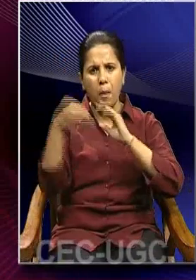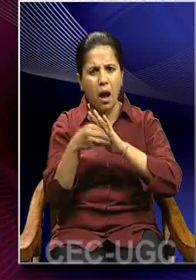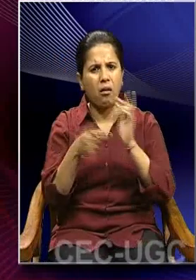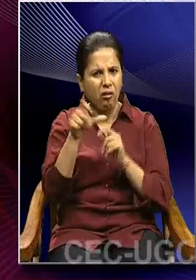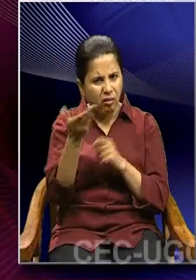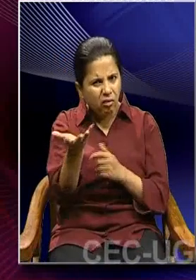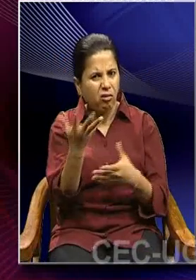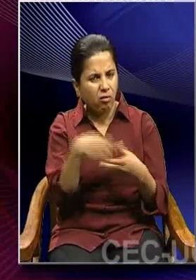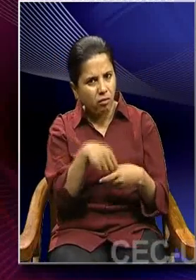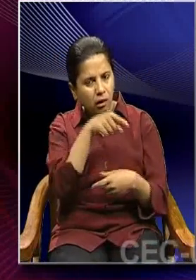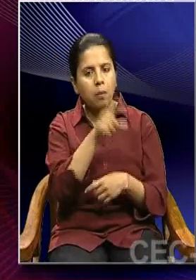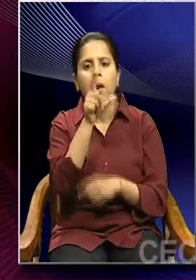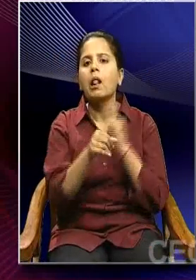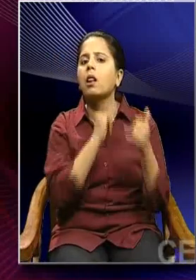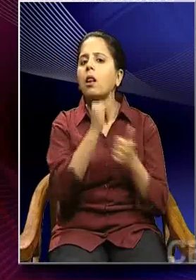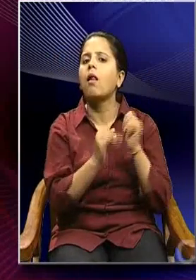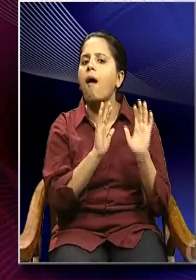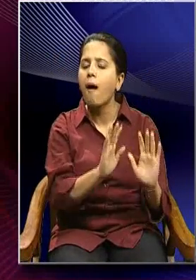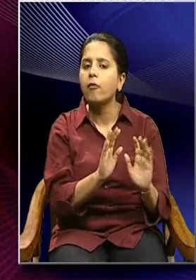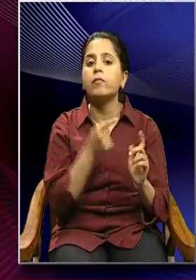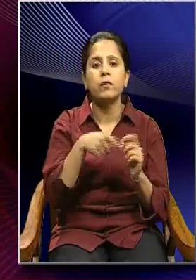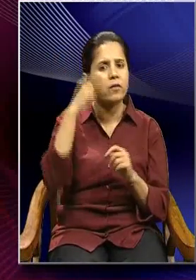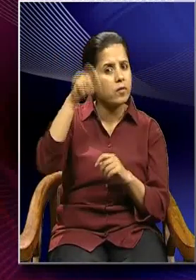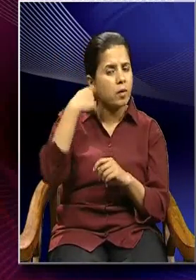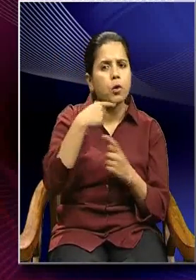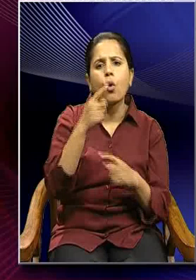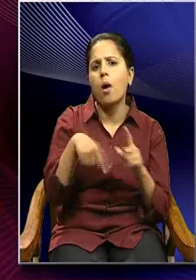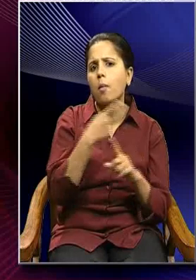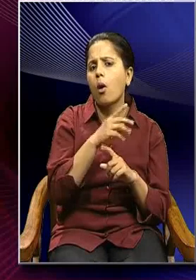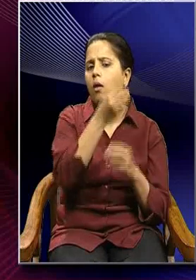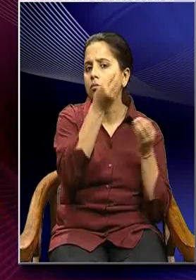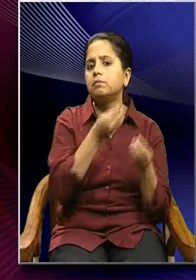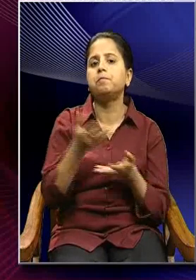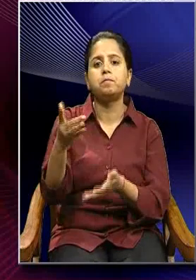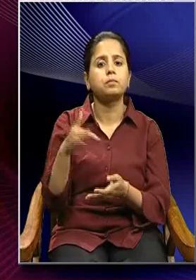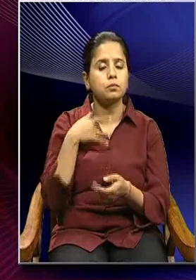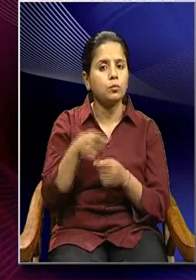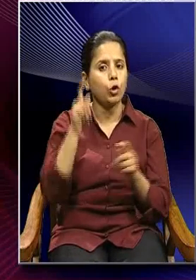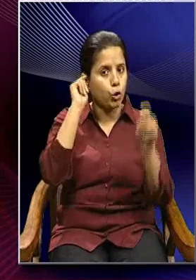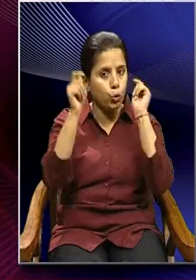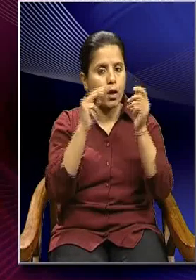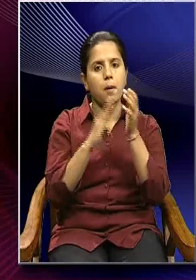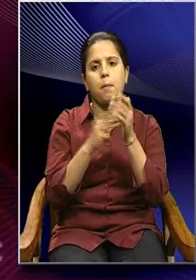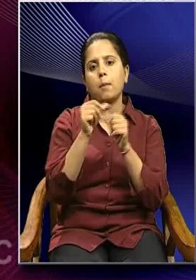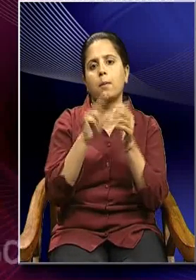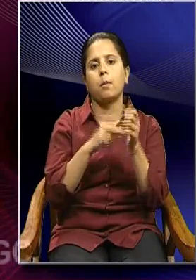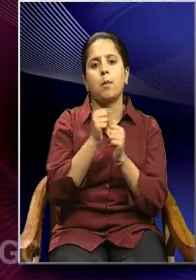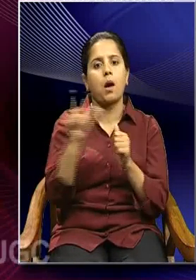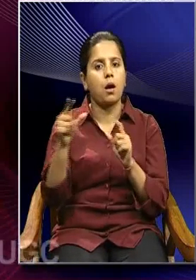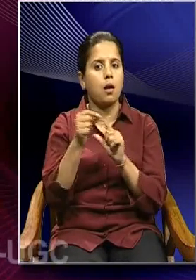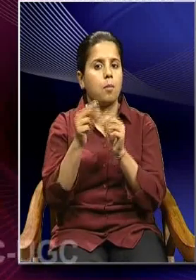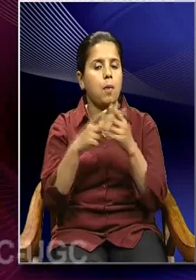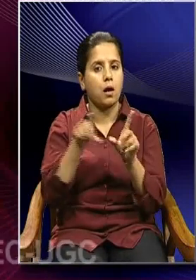So we also find that this film was trying to convey the role of Mangal Pandey in